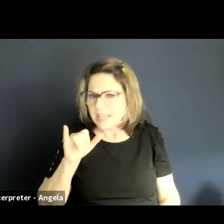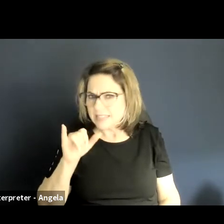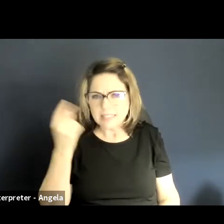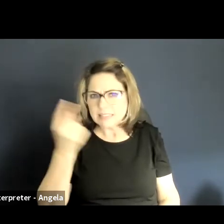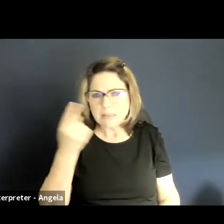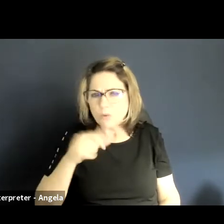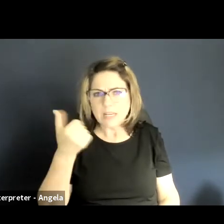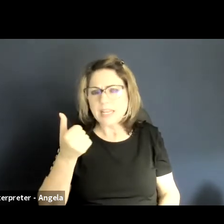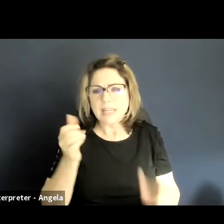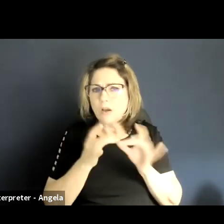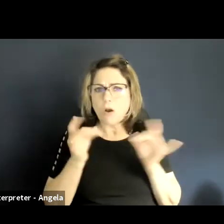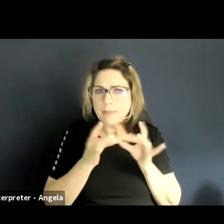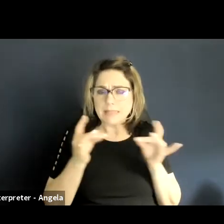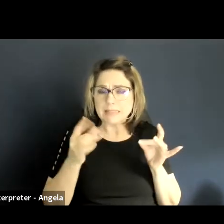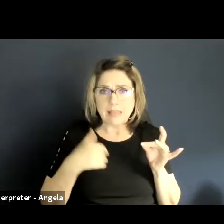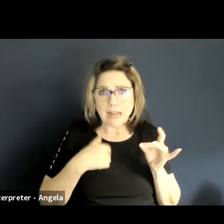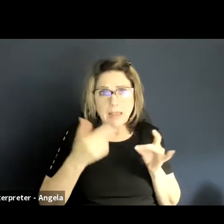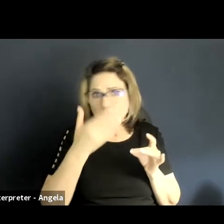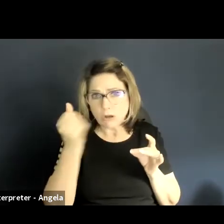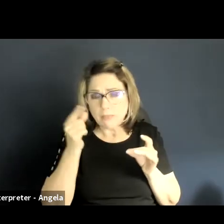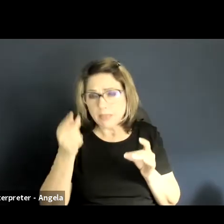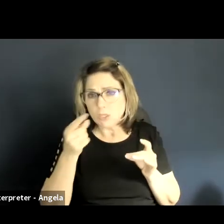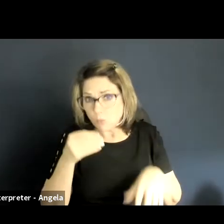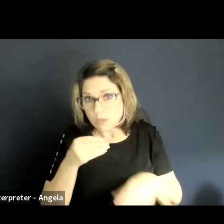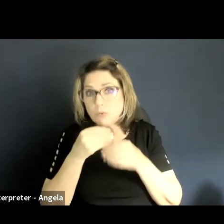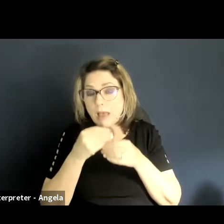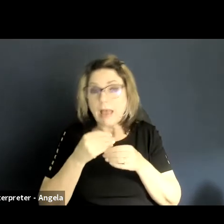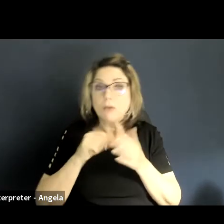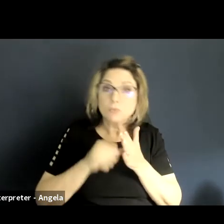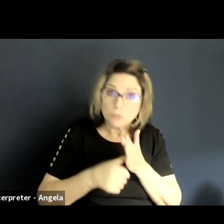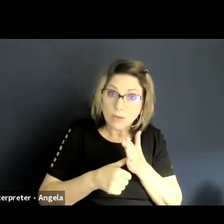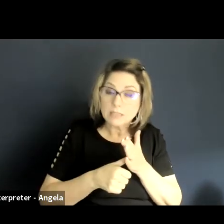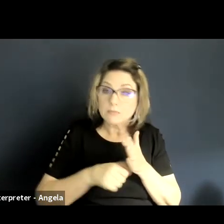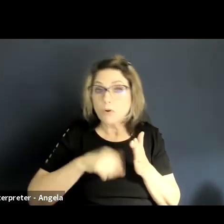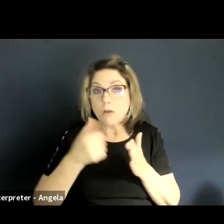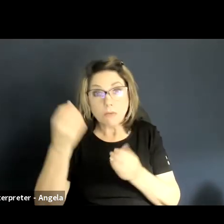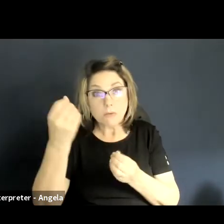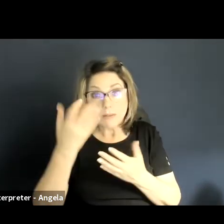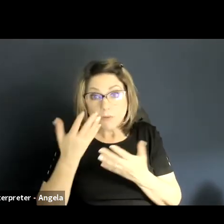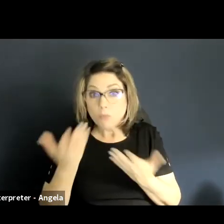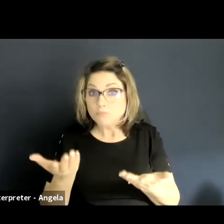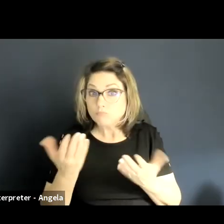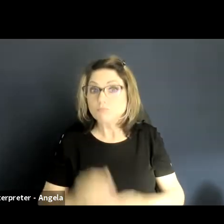I may have raced through that you want to stress, or additional information.